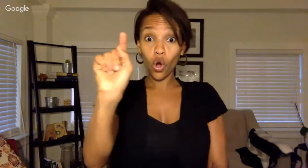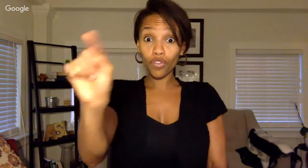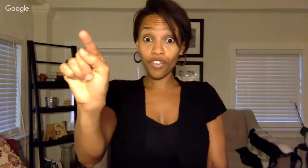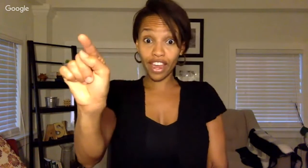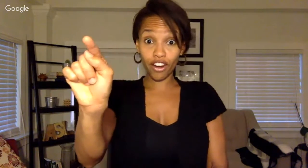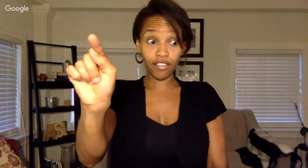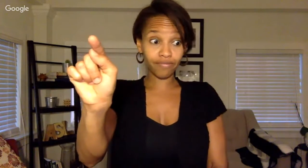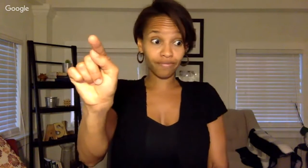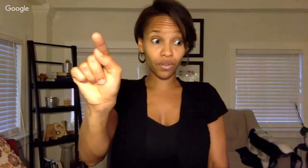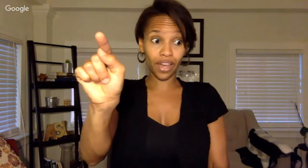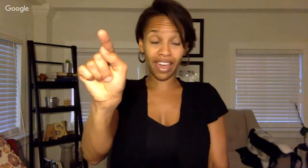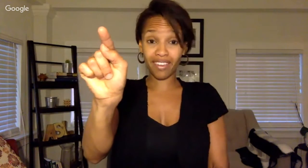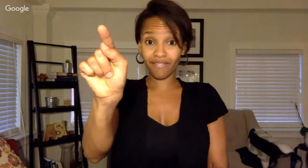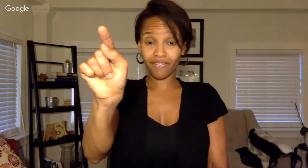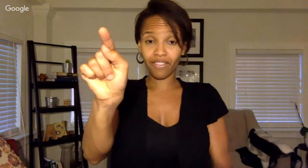over there, okay?